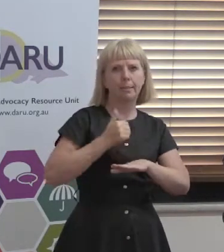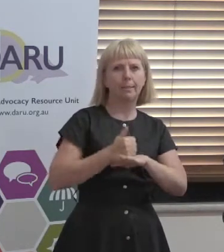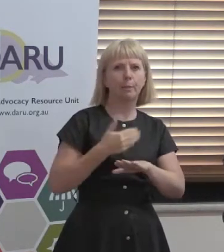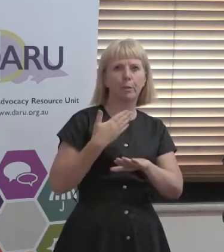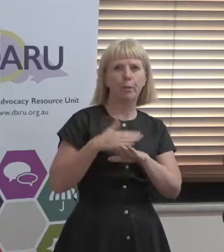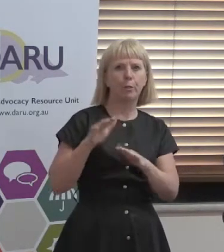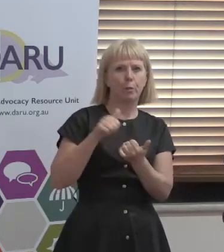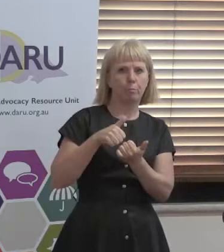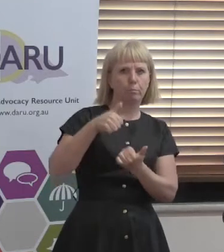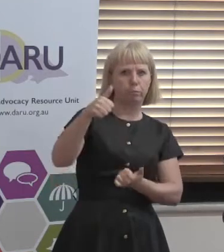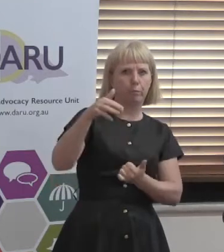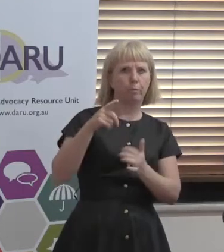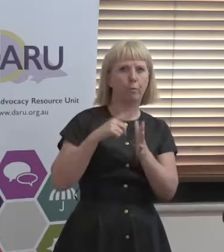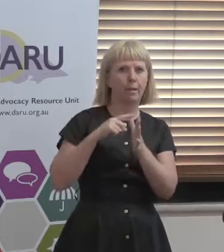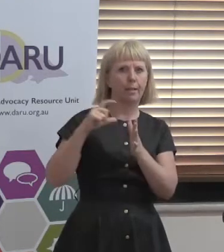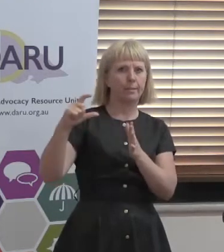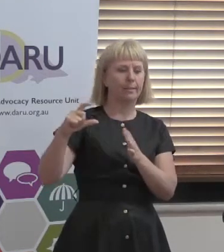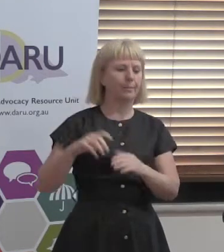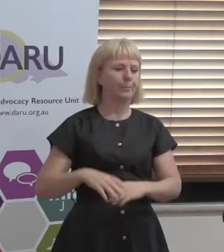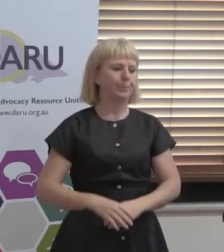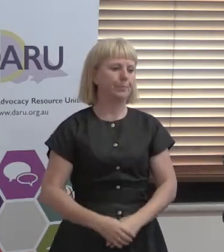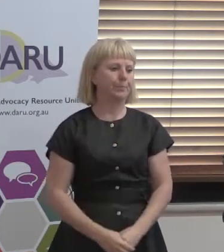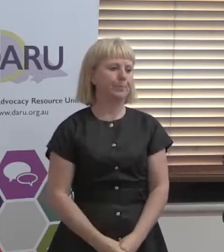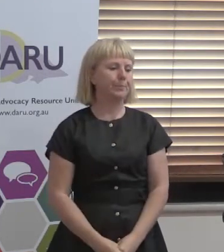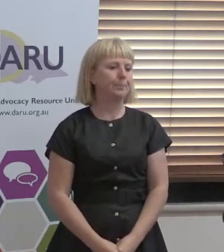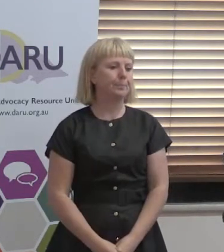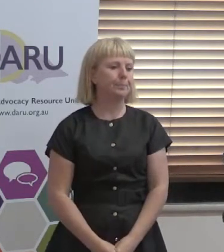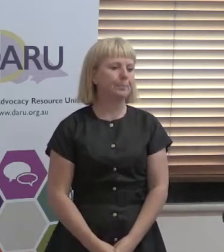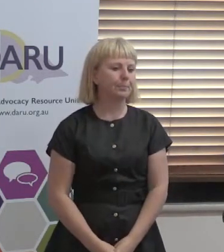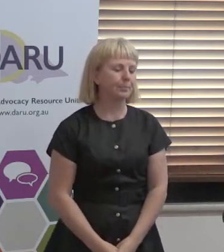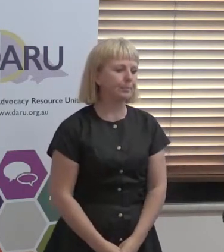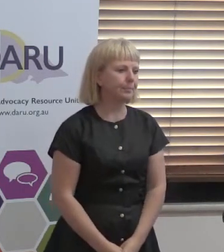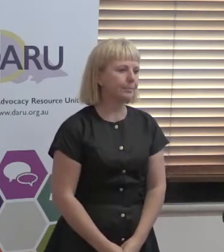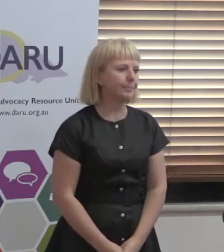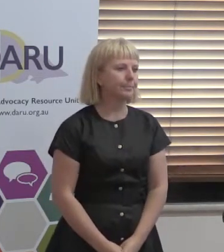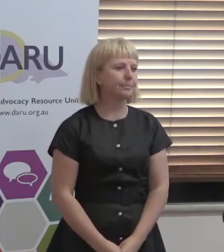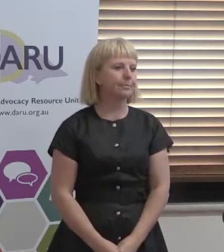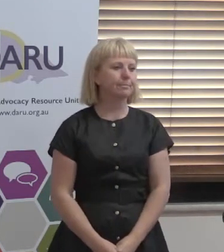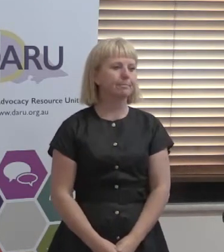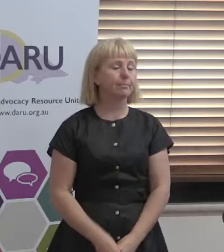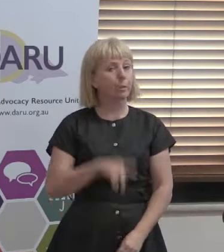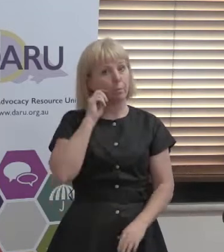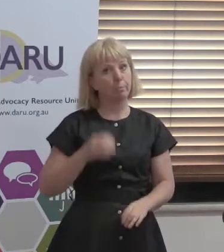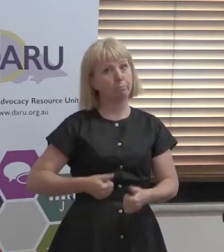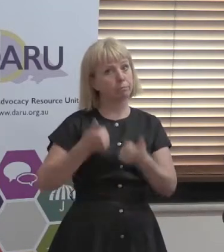is able to differentiate. So, yeah, be a great